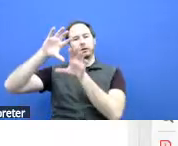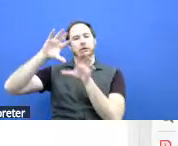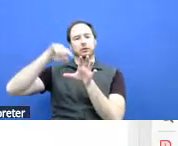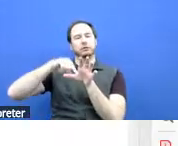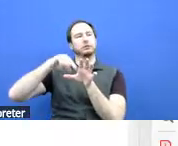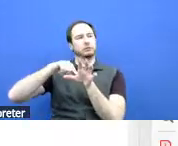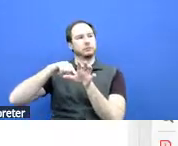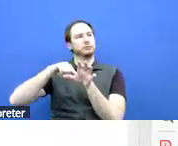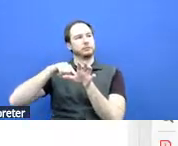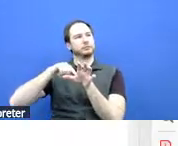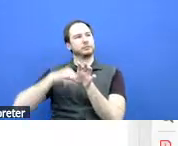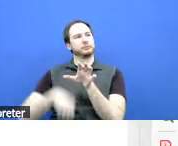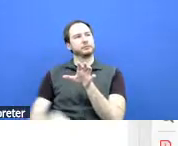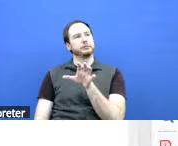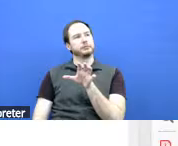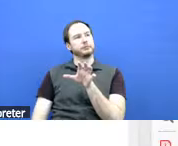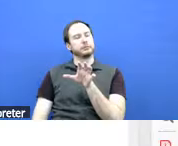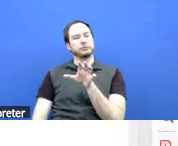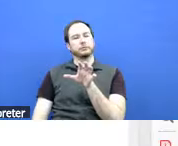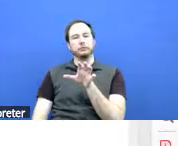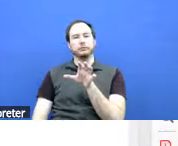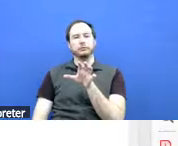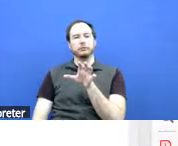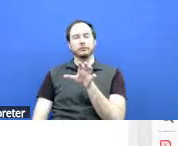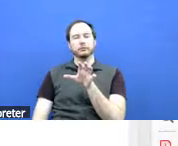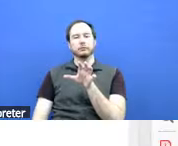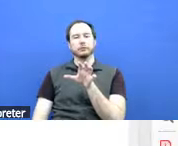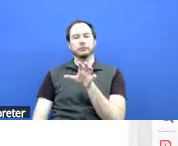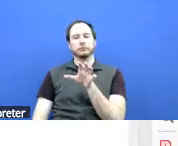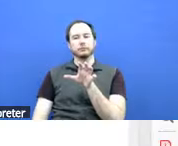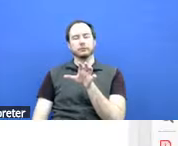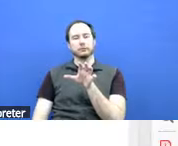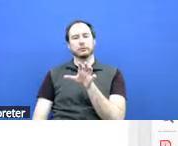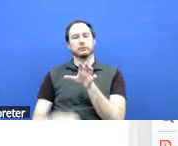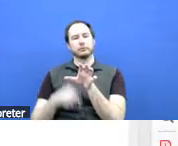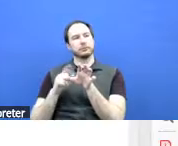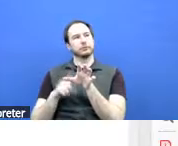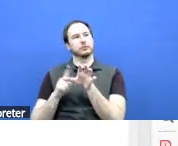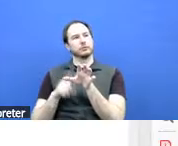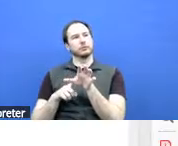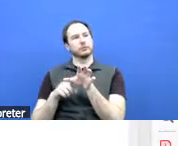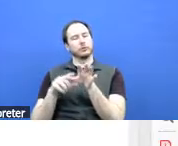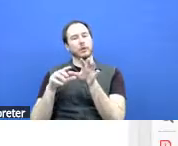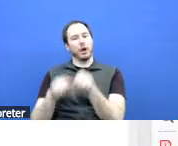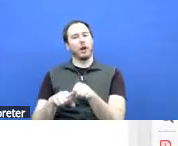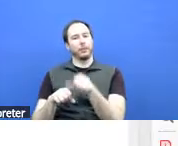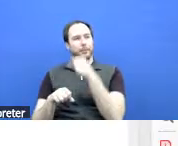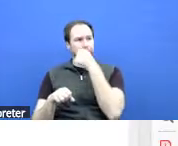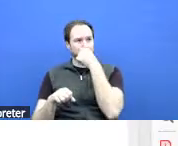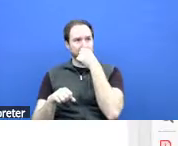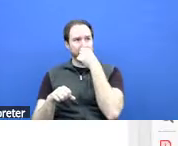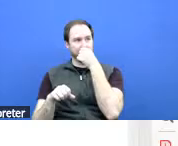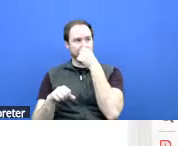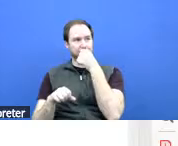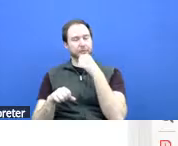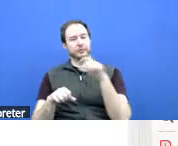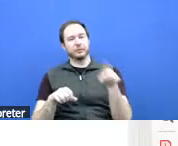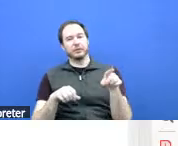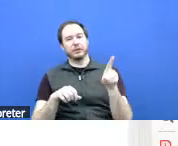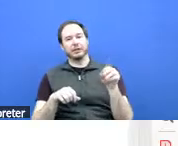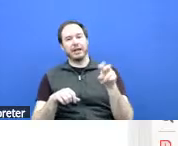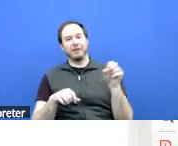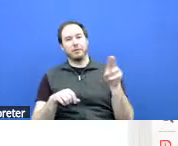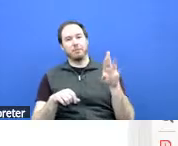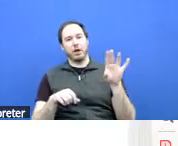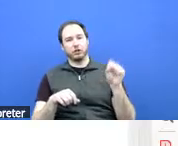area that you see there. It is the space they will be occupying will be east of Dave & Buster's